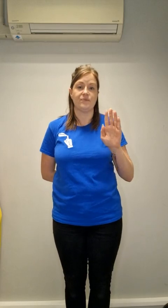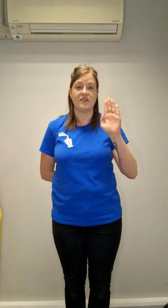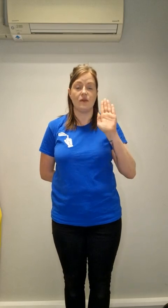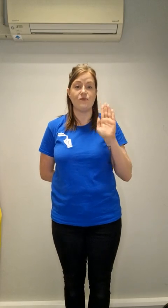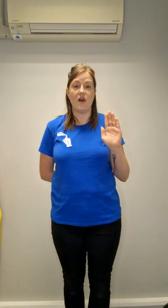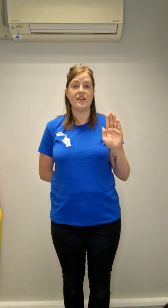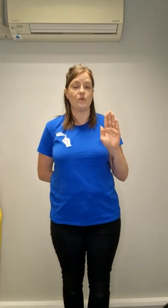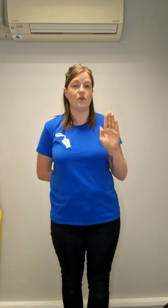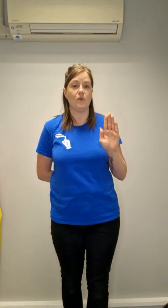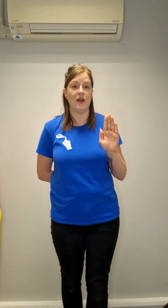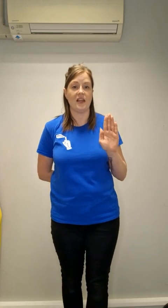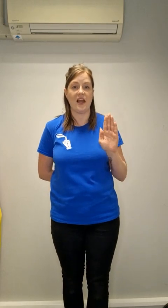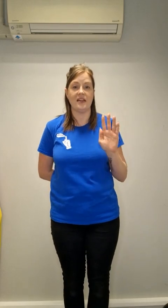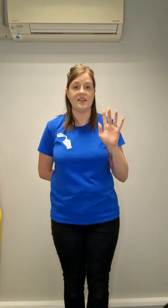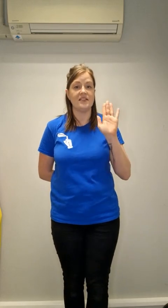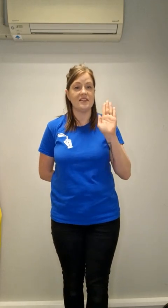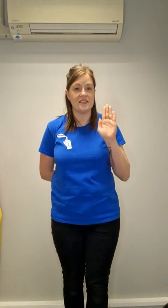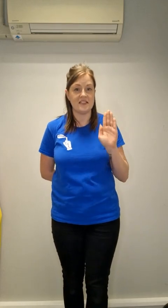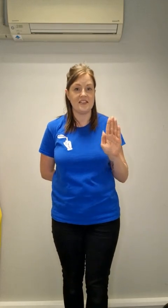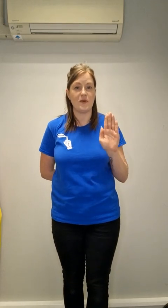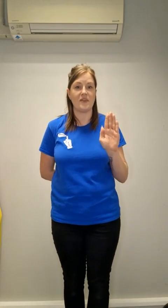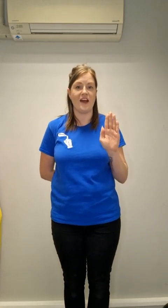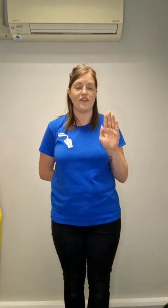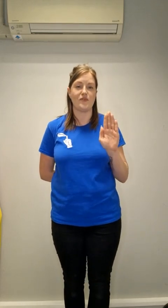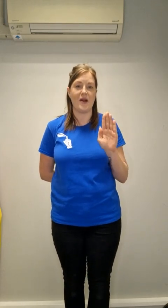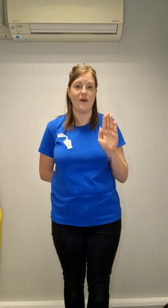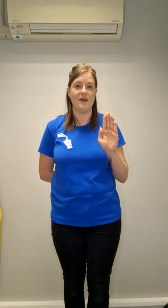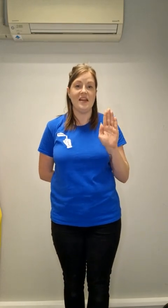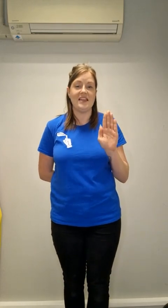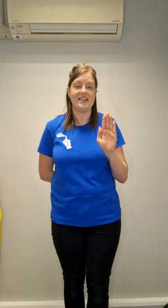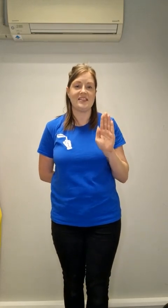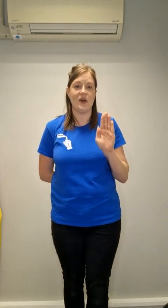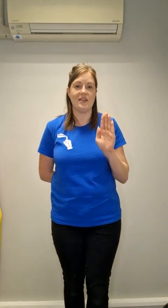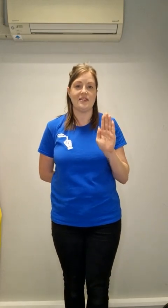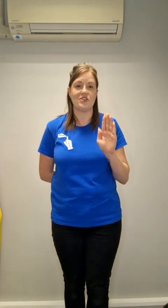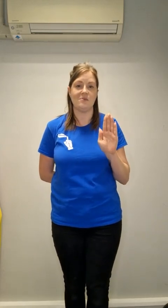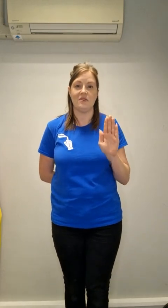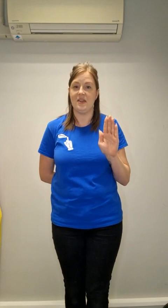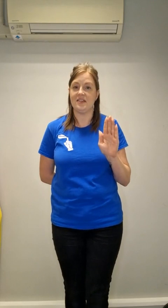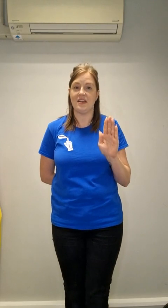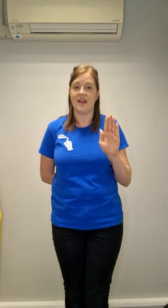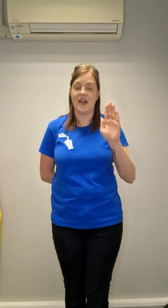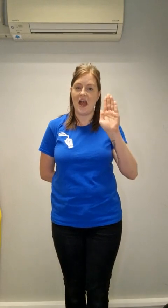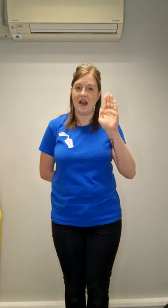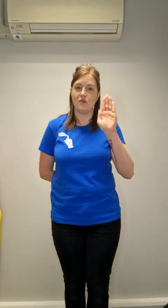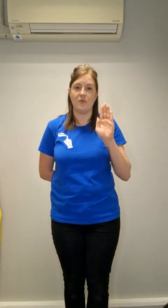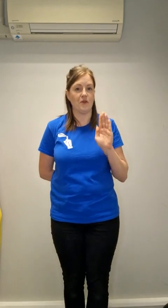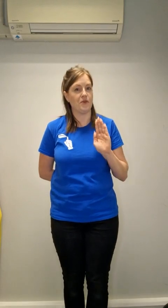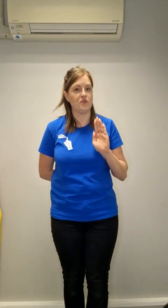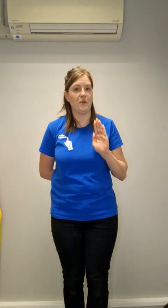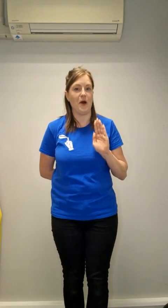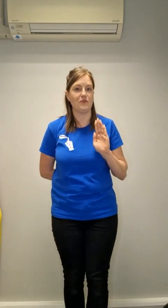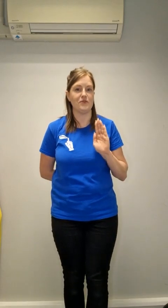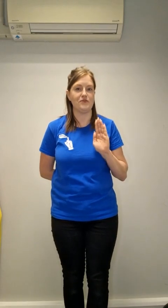So find what your working hand is, stick with that throughout this signing session with me today, and you'll be on a good path for the